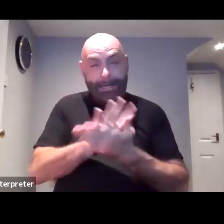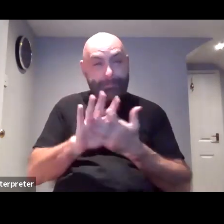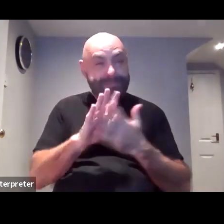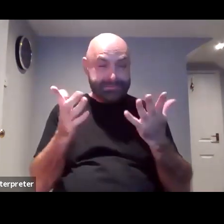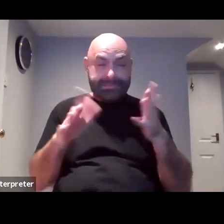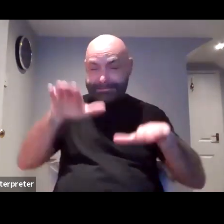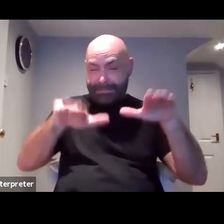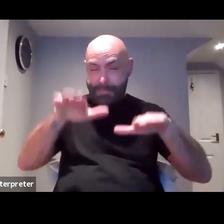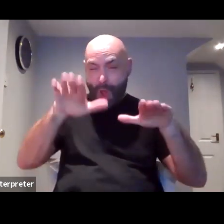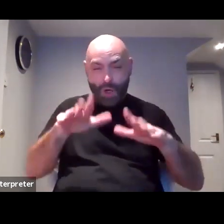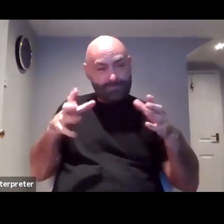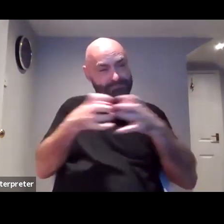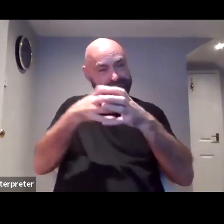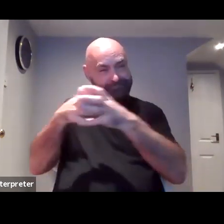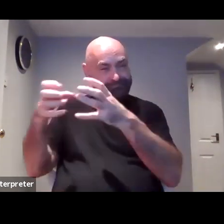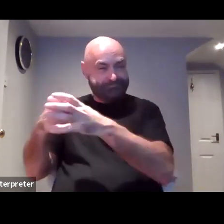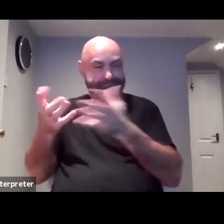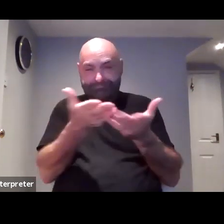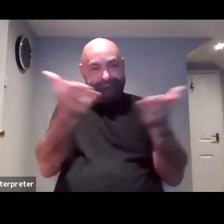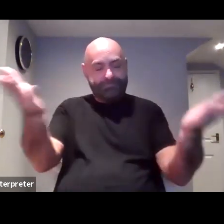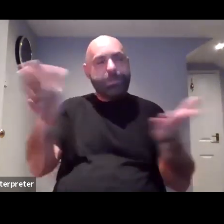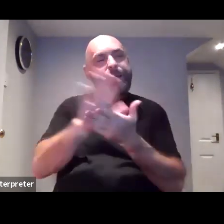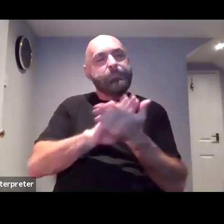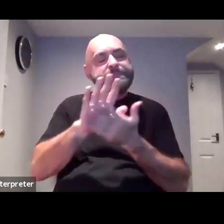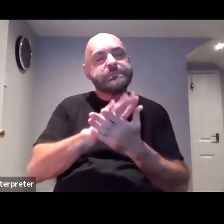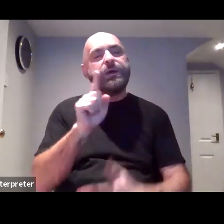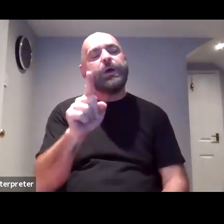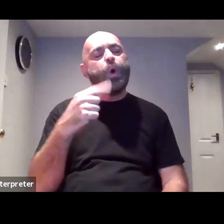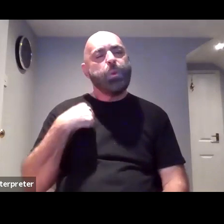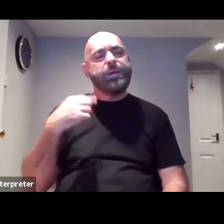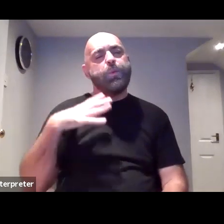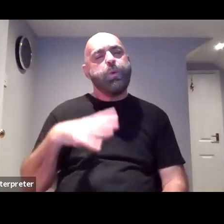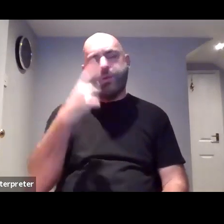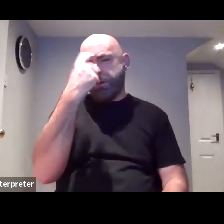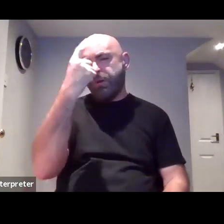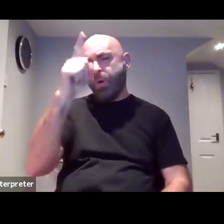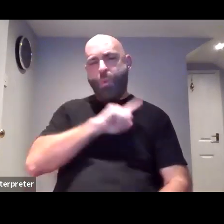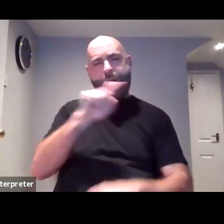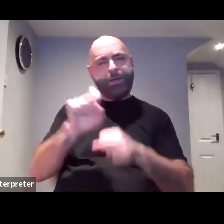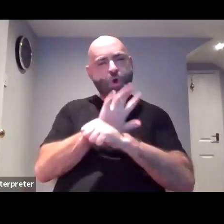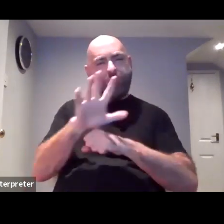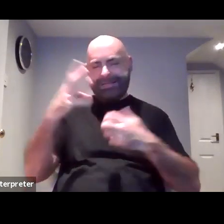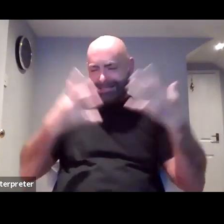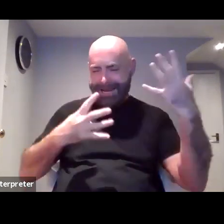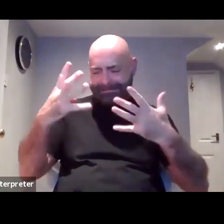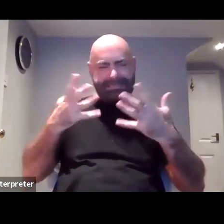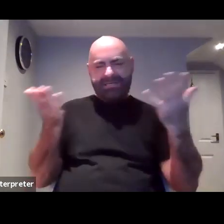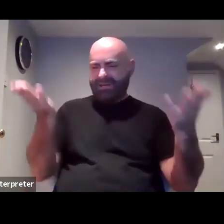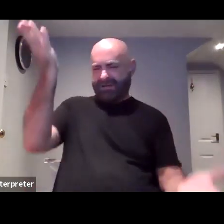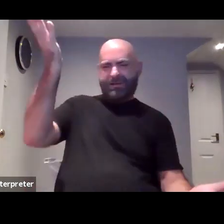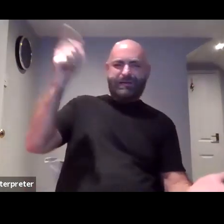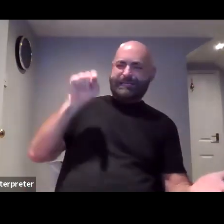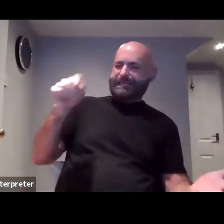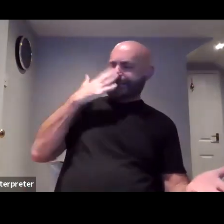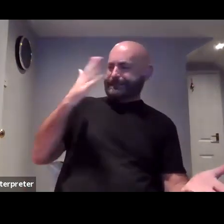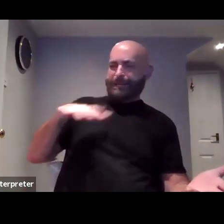share a common set. In other words, if we want to understand why COVID-19 is so unequally